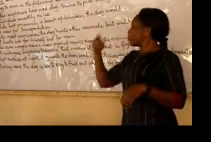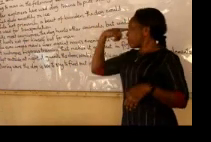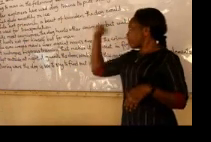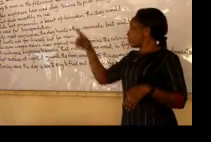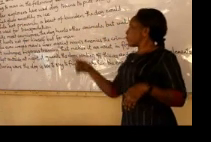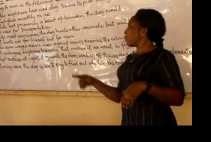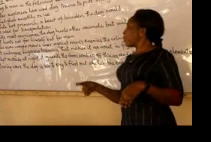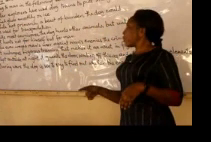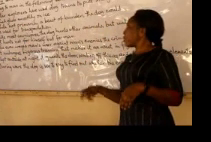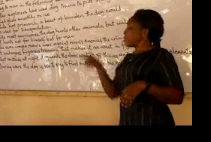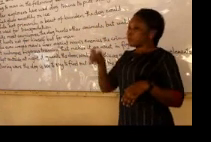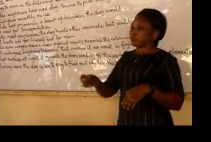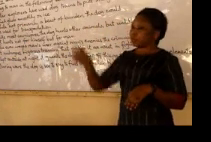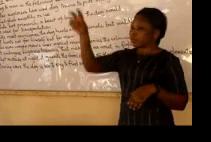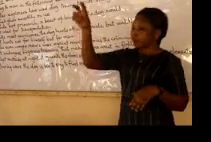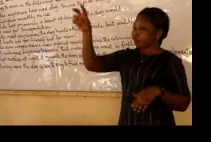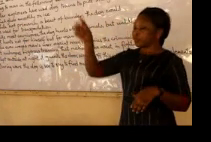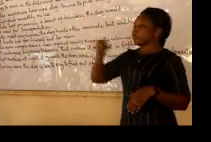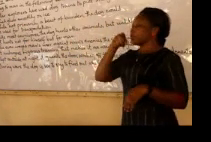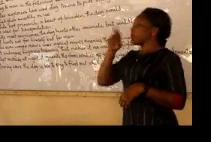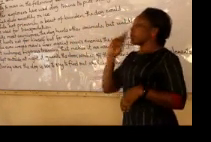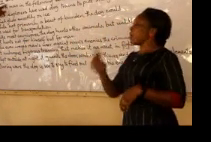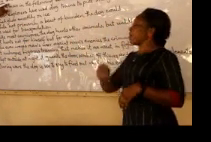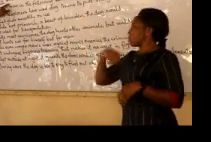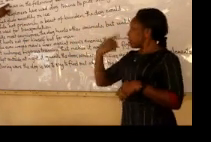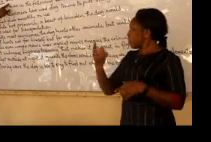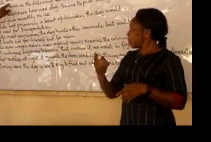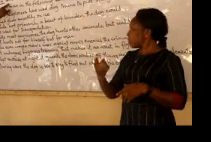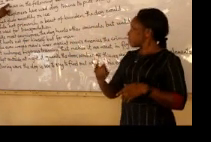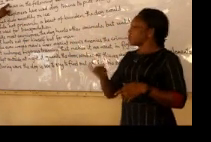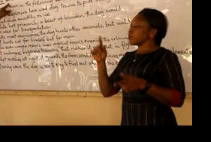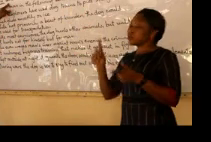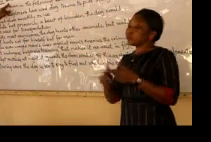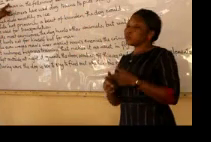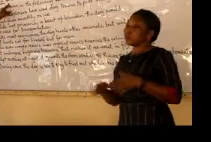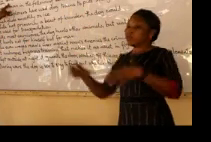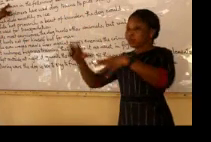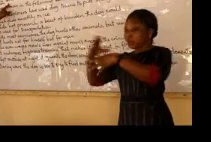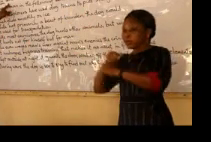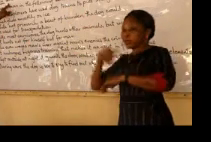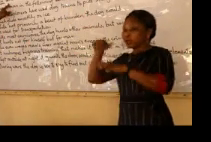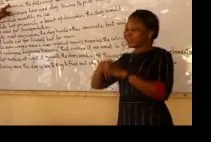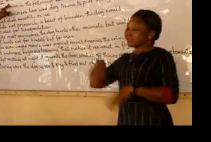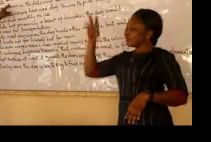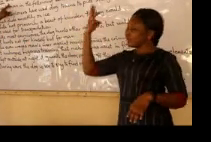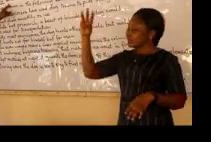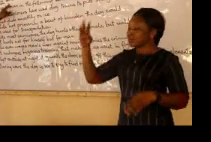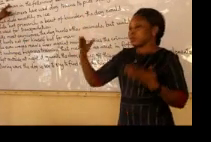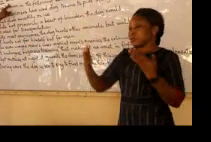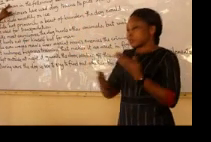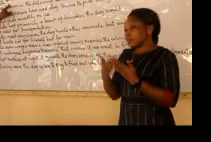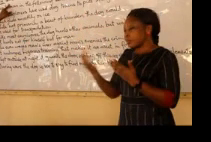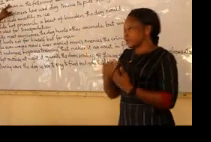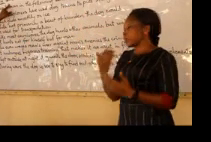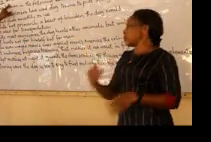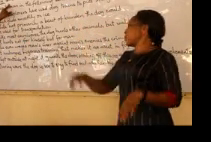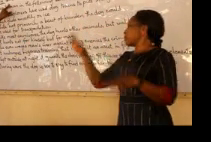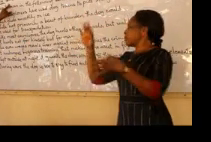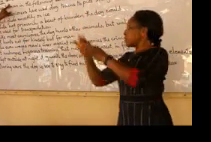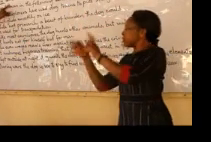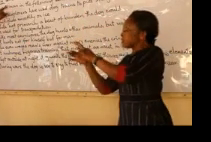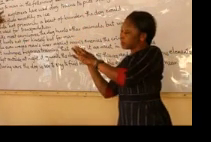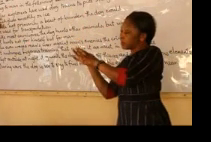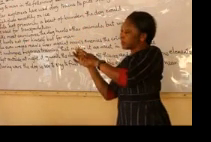told to summarize this in 6 sentences, meaning 6 simple sentences, very